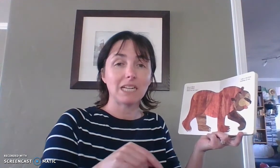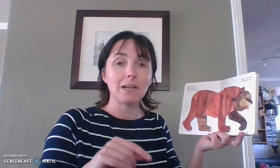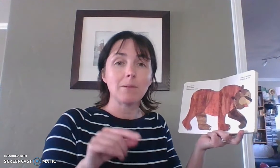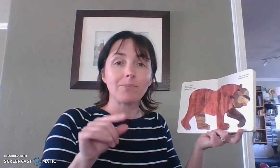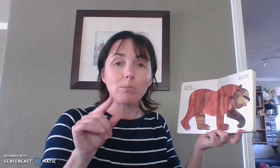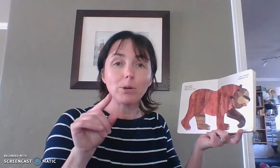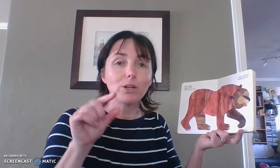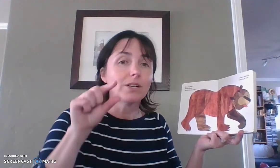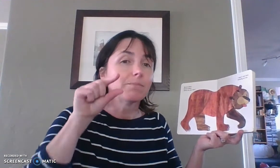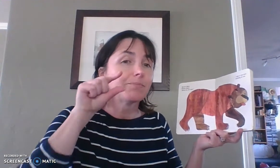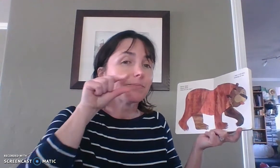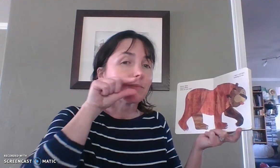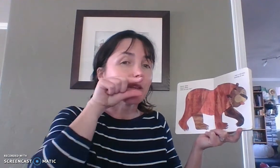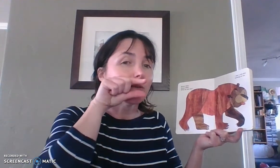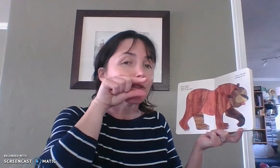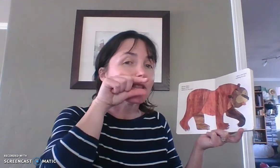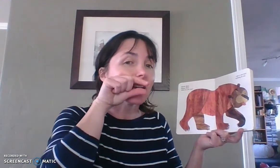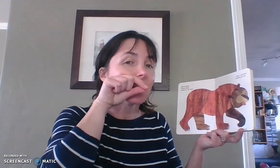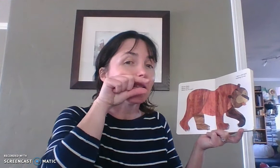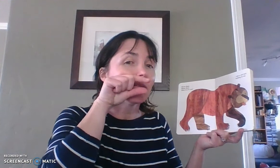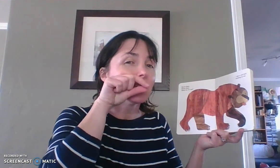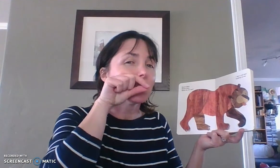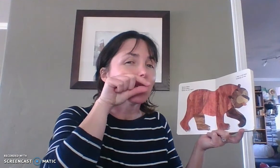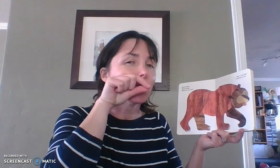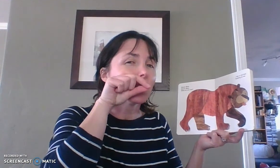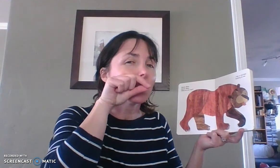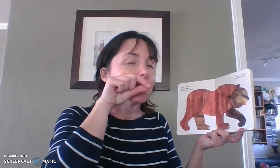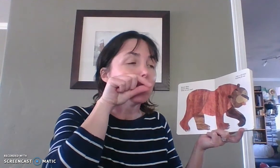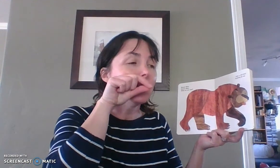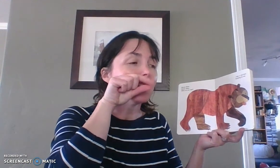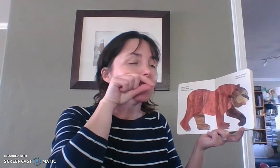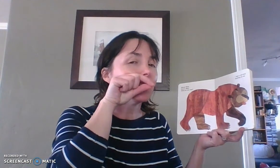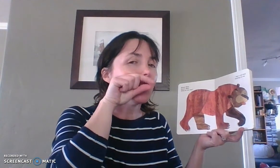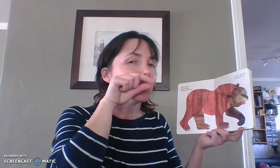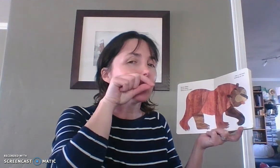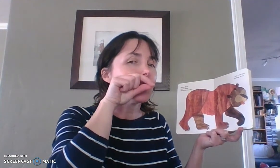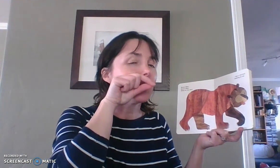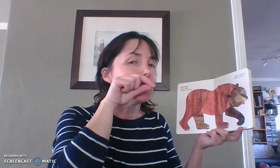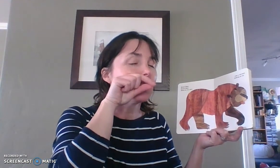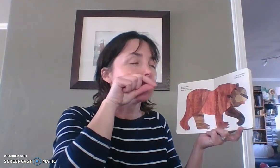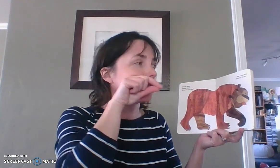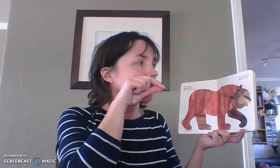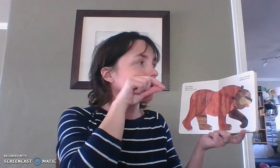me. Now, bird, for sign language, you go with the beak. You know how birds have a beak? So that's the